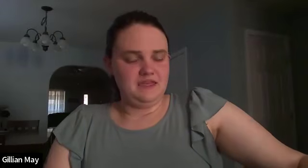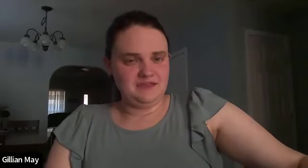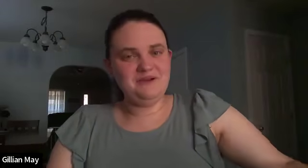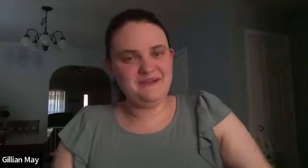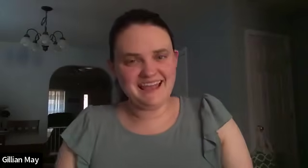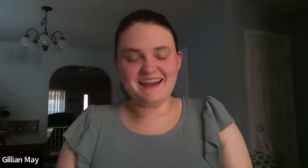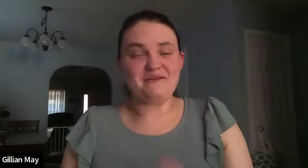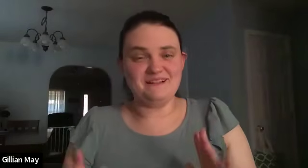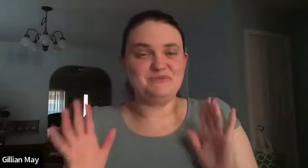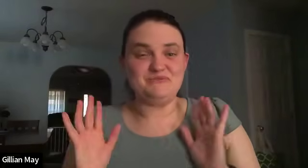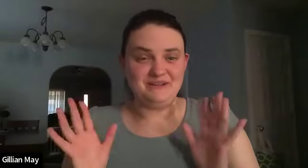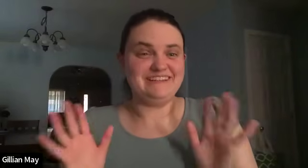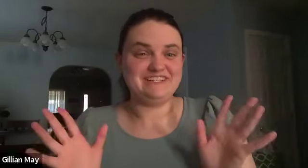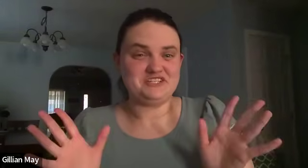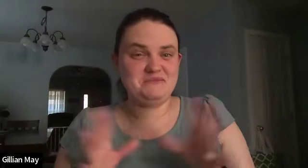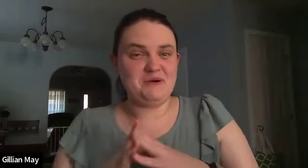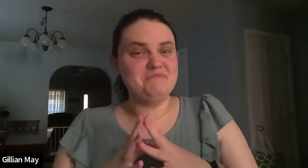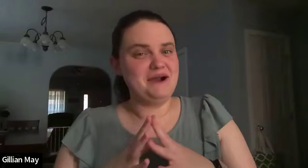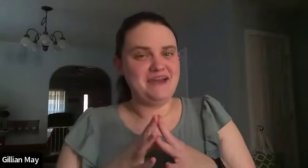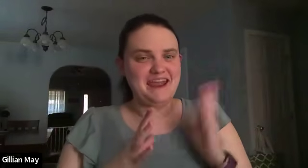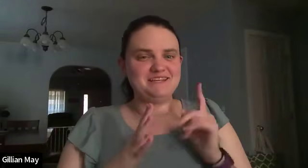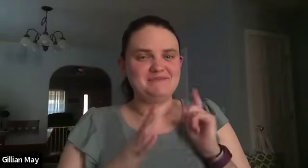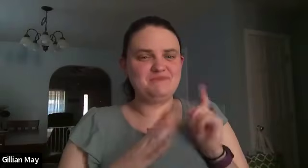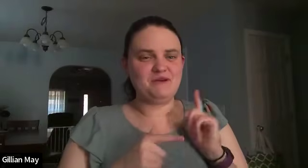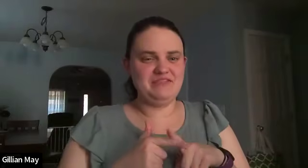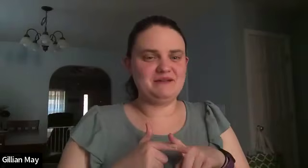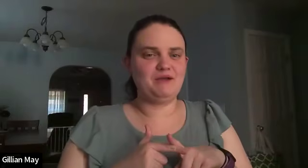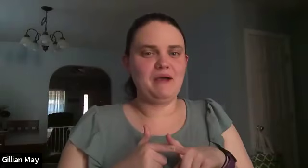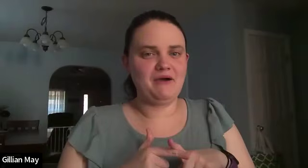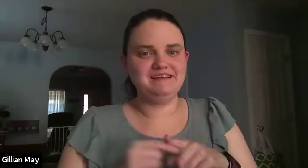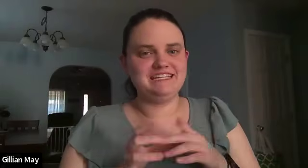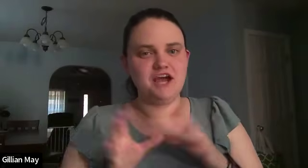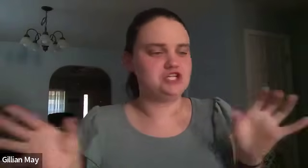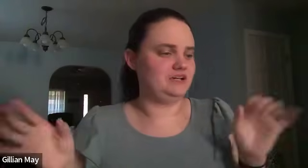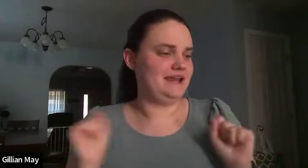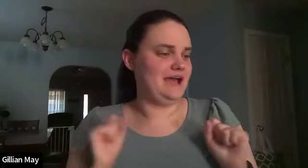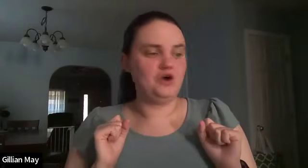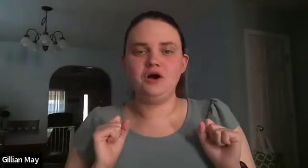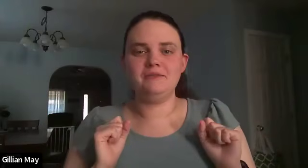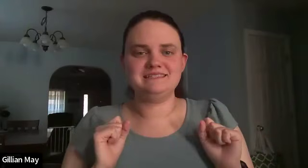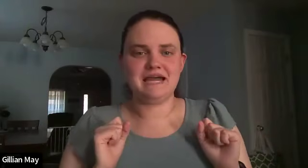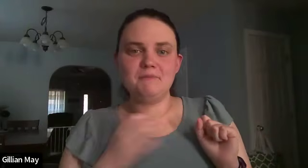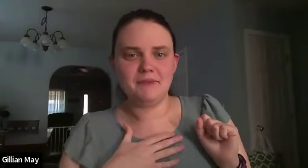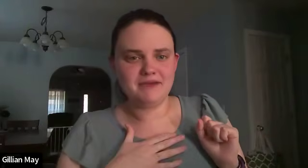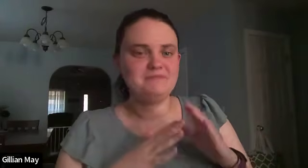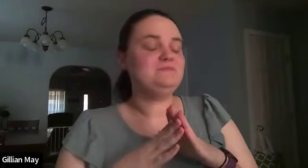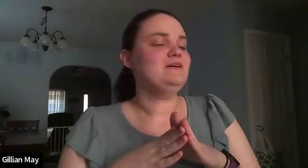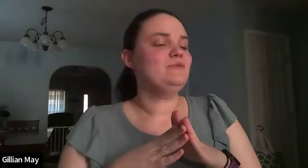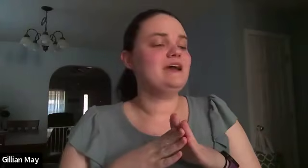Then I realized we really did just keep going. My bad. Every time I keep going, then I'm like, wow, I did not chunk it at all this time. My bad. We